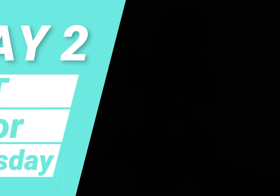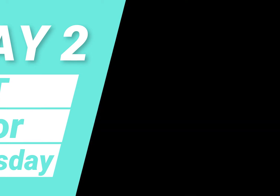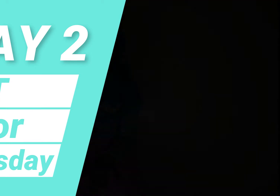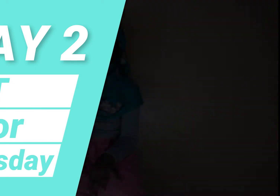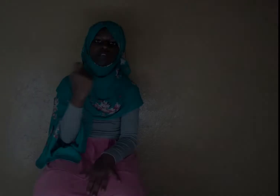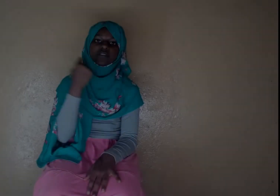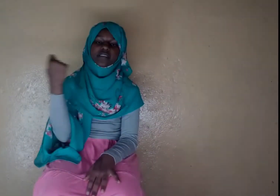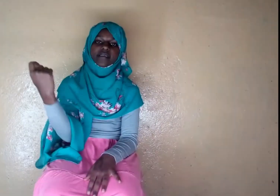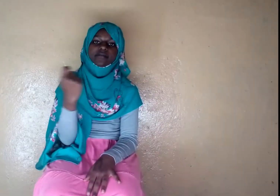circle. Tuesday.